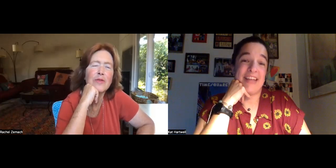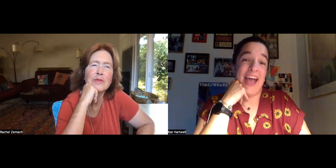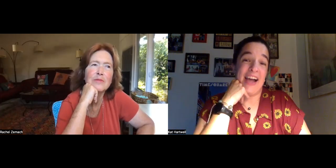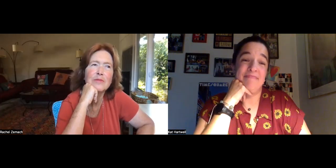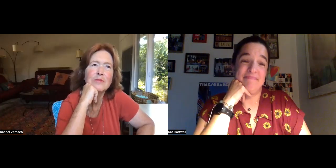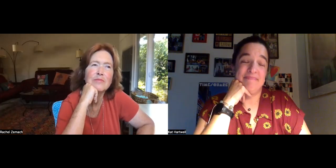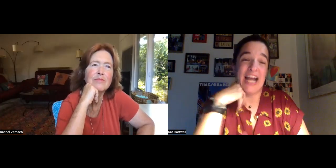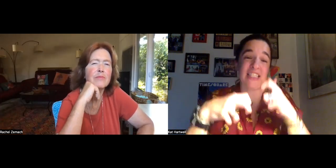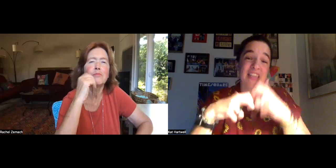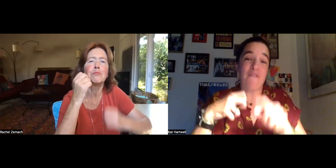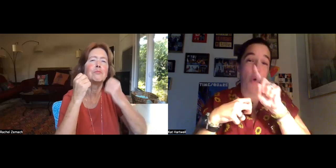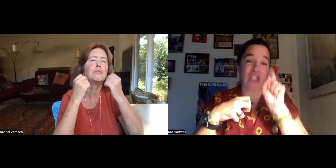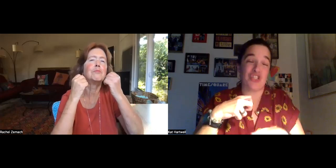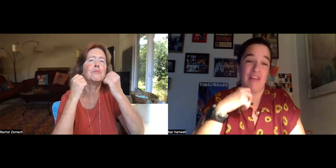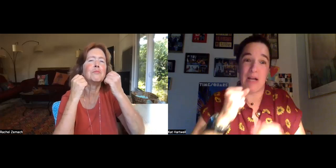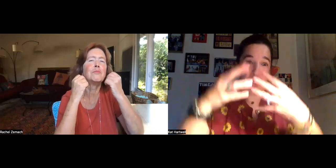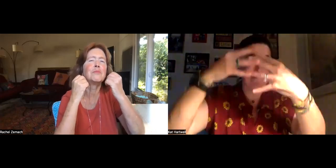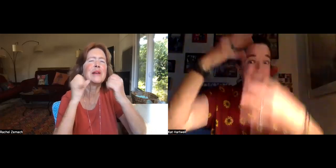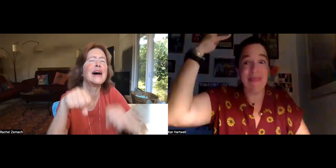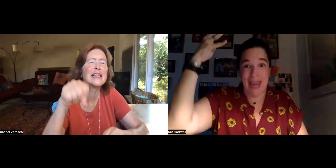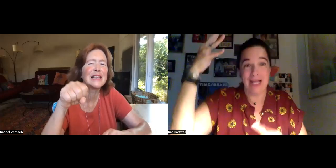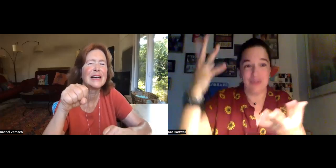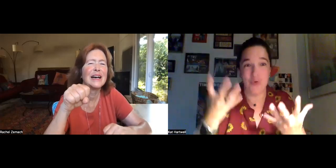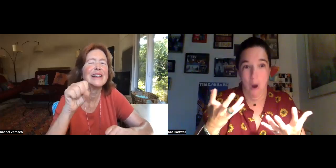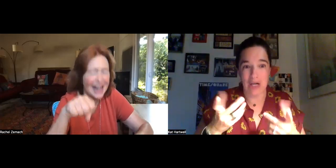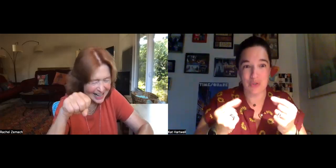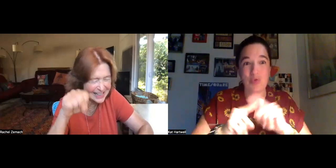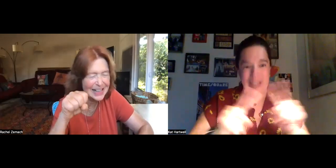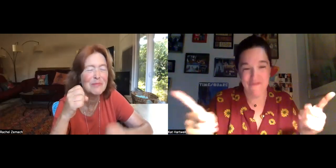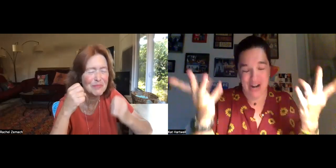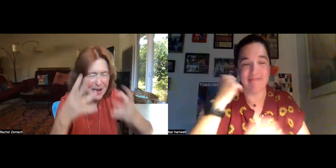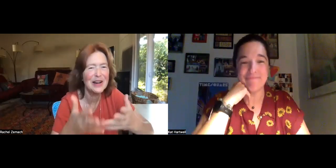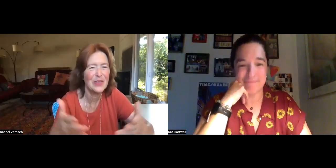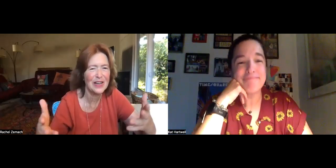Yeah, it's a tough question because there's many things you are different.